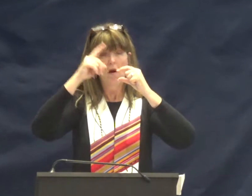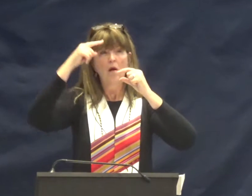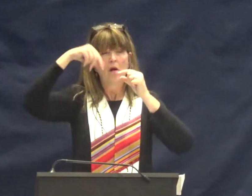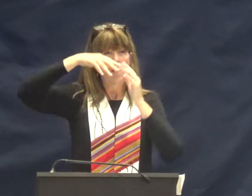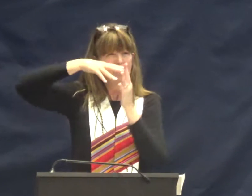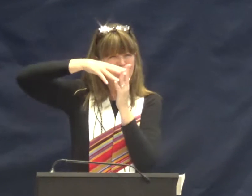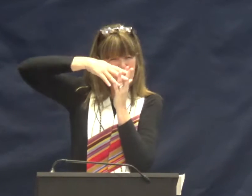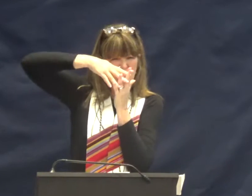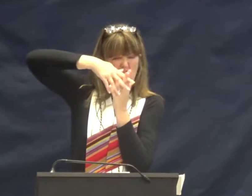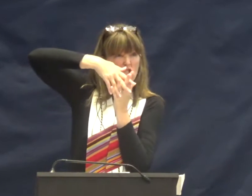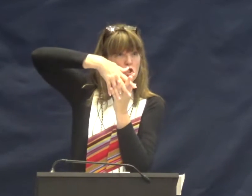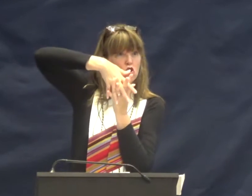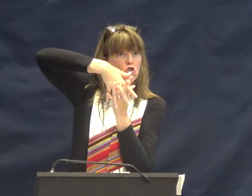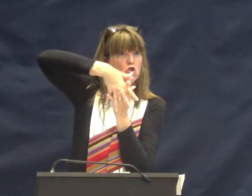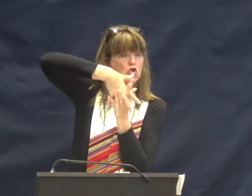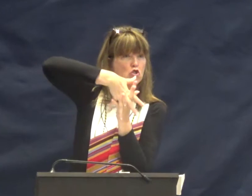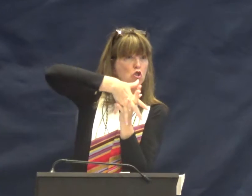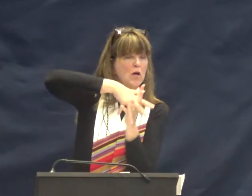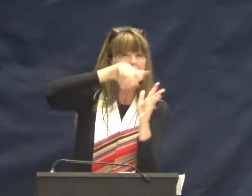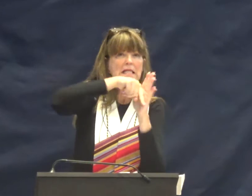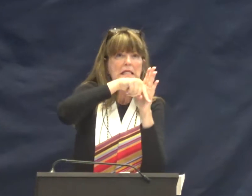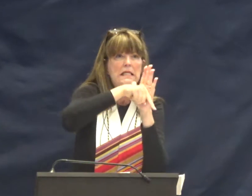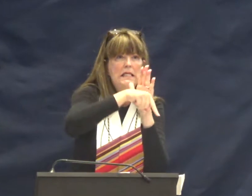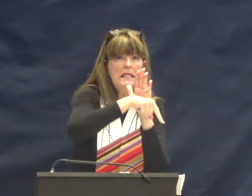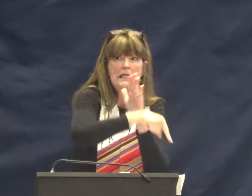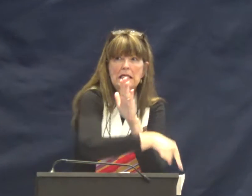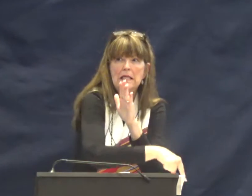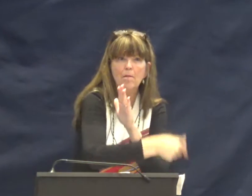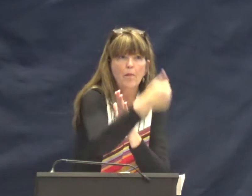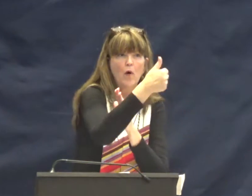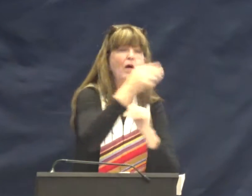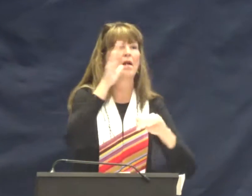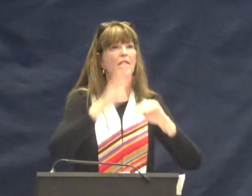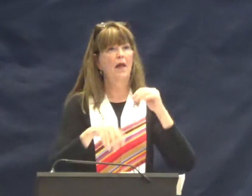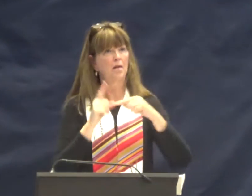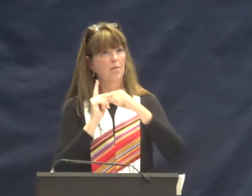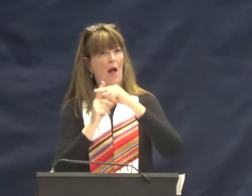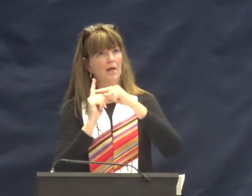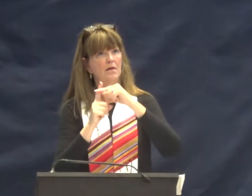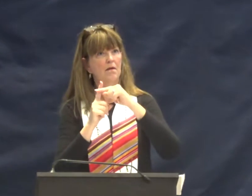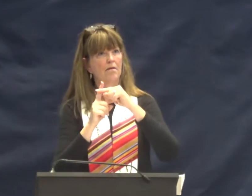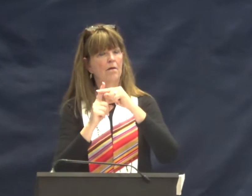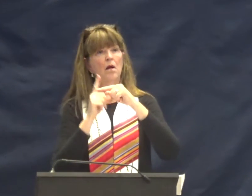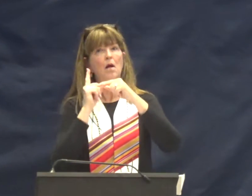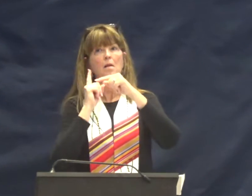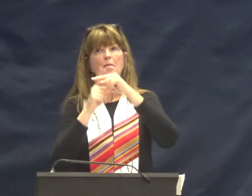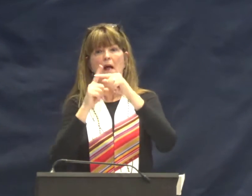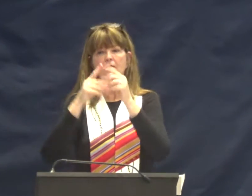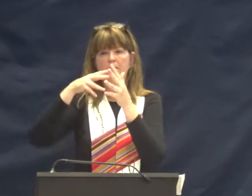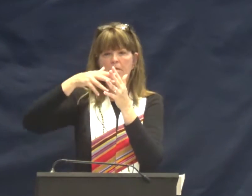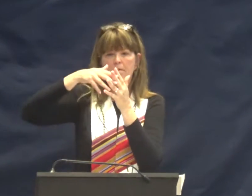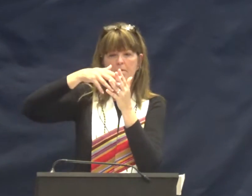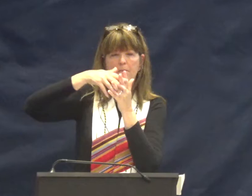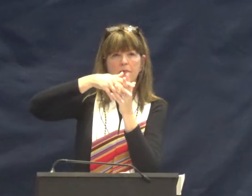the neurons within the brain. And they tend to make a deeper impact in our